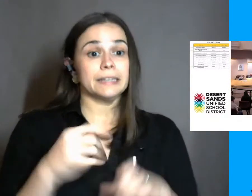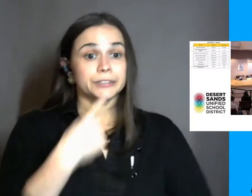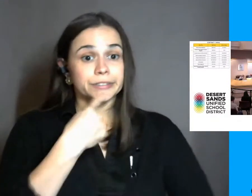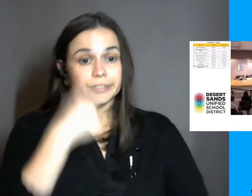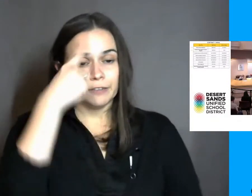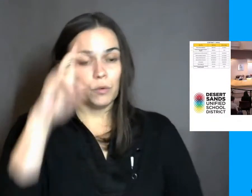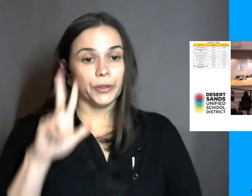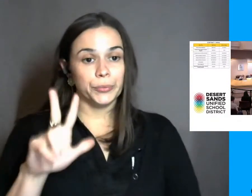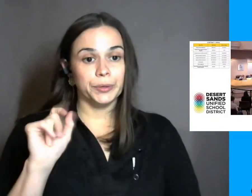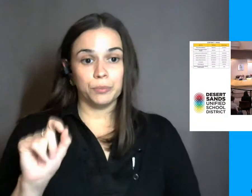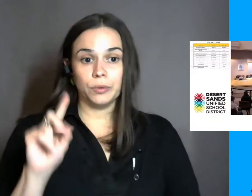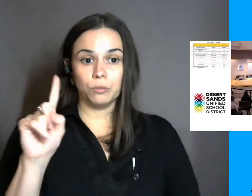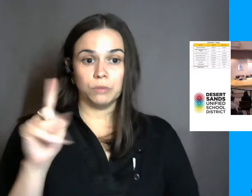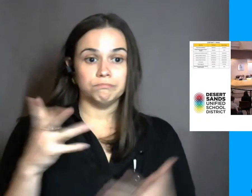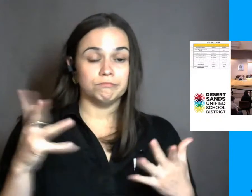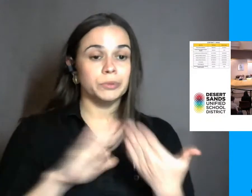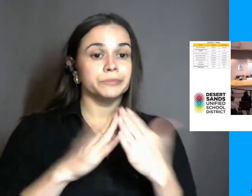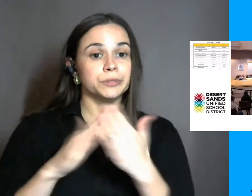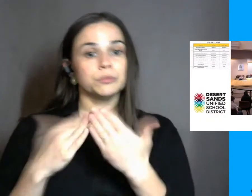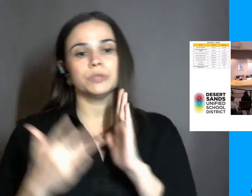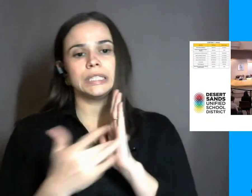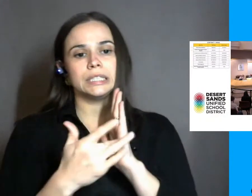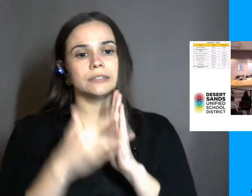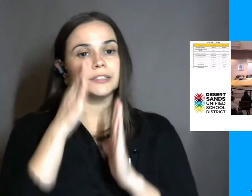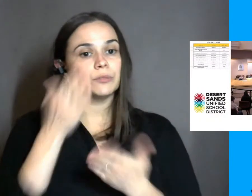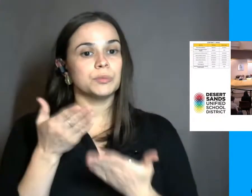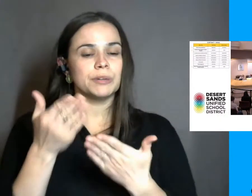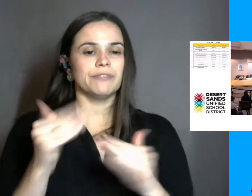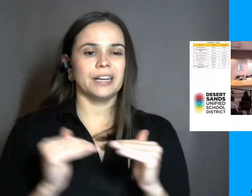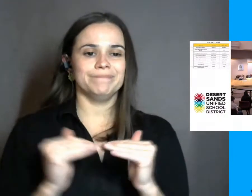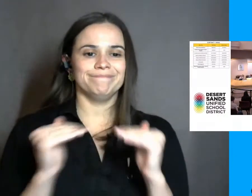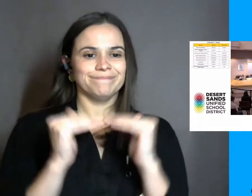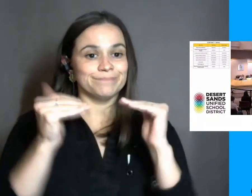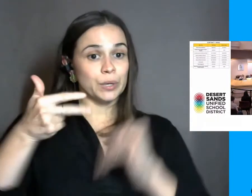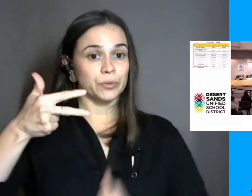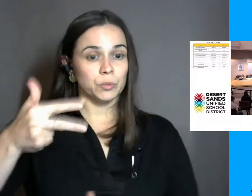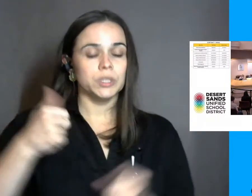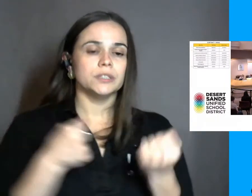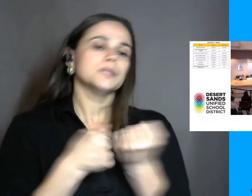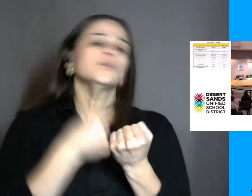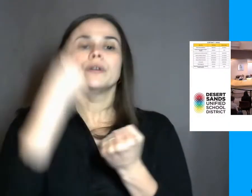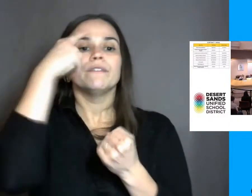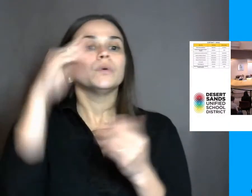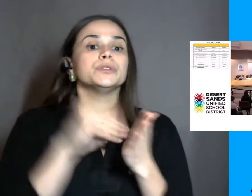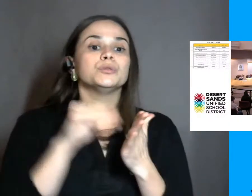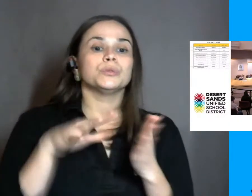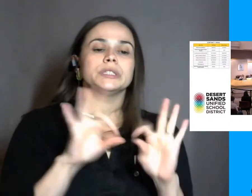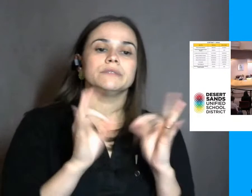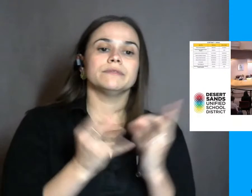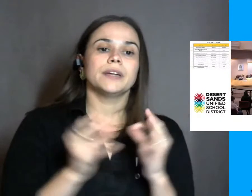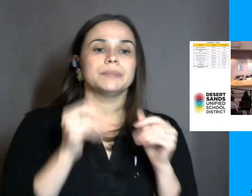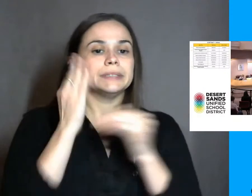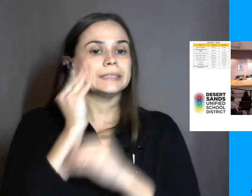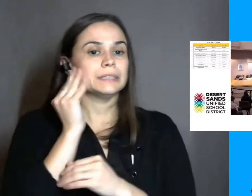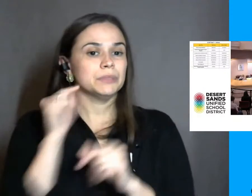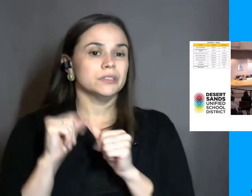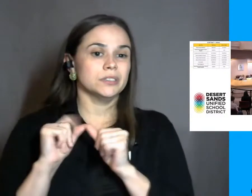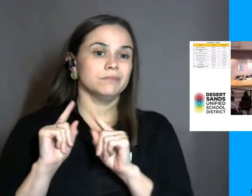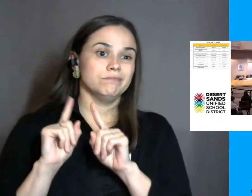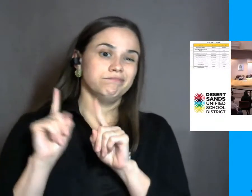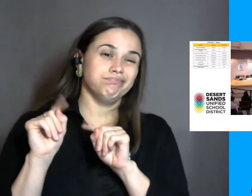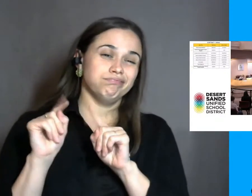includes community technicians that provide tier 3 support to students and families experiencing ongoing